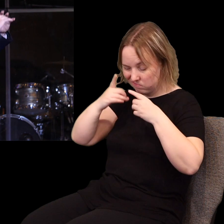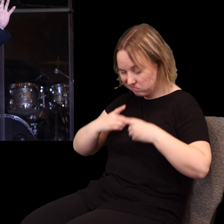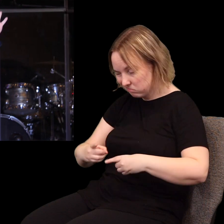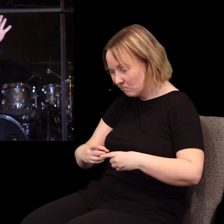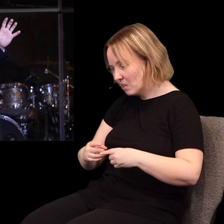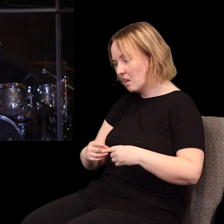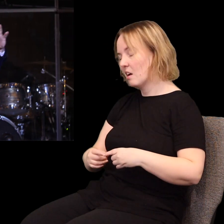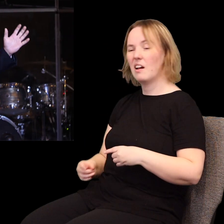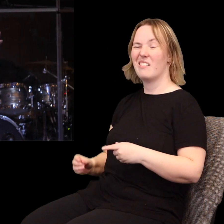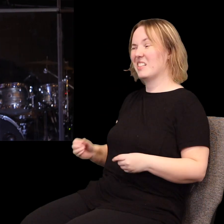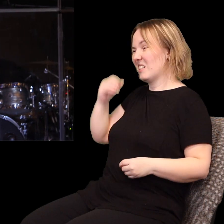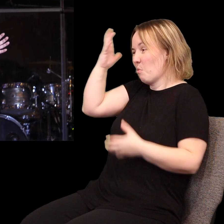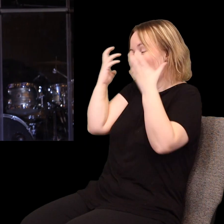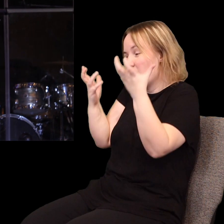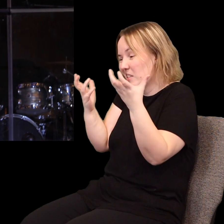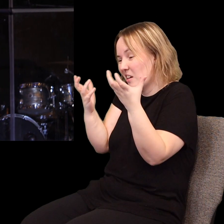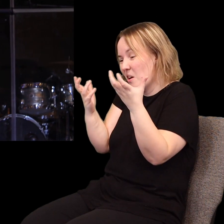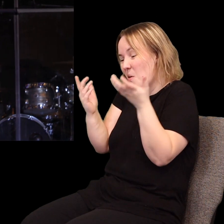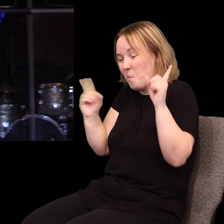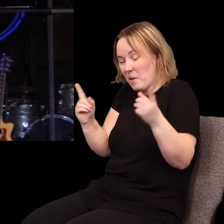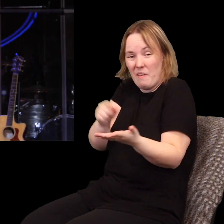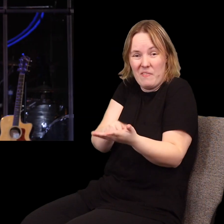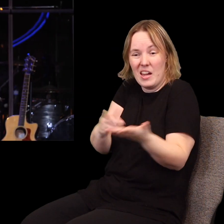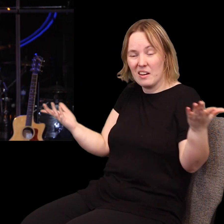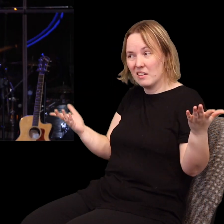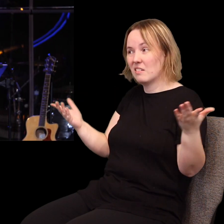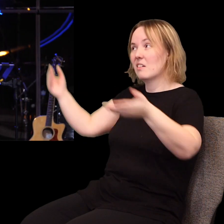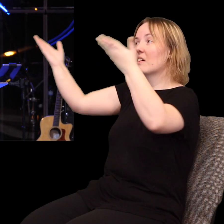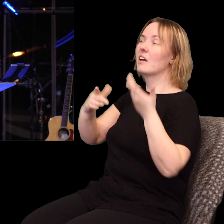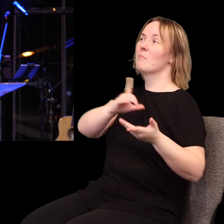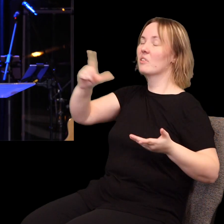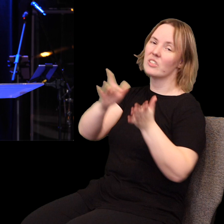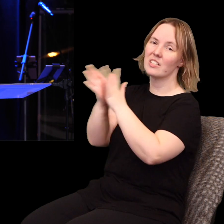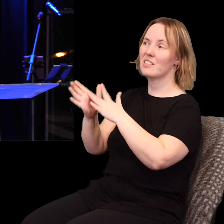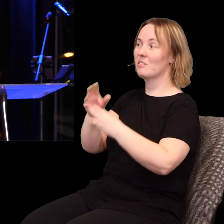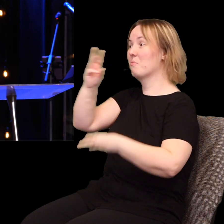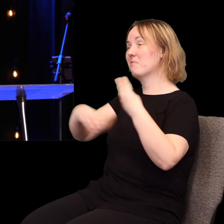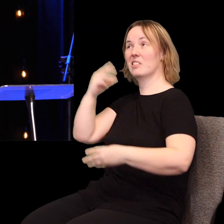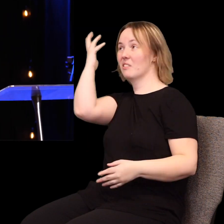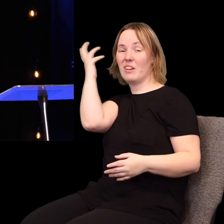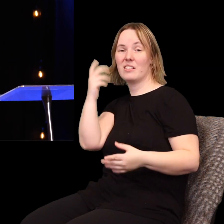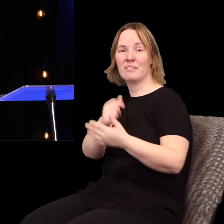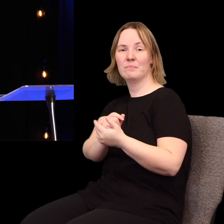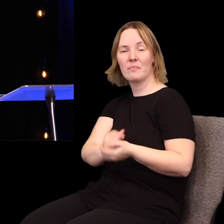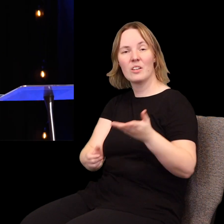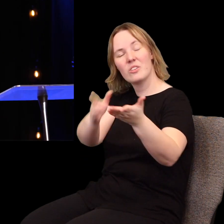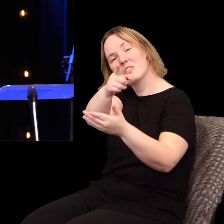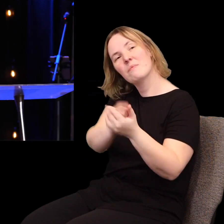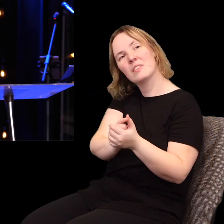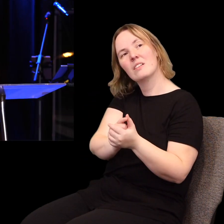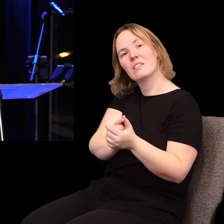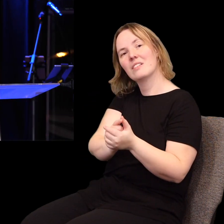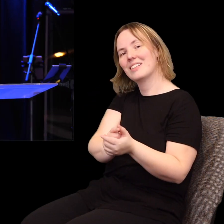think, you know, everything's kind of out of whack, out of control. Where do we fit in this? Even so, come Lord Jesus. The world's kind of going crazy. Well, let me encourage you by